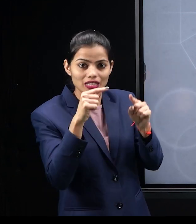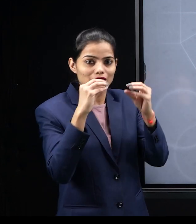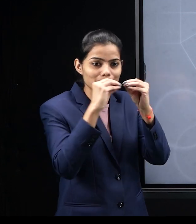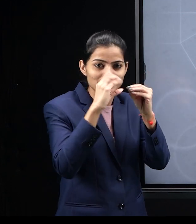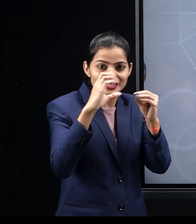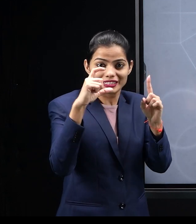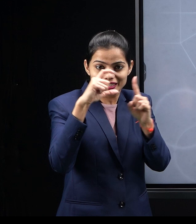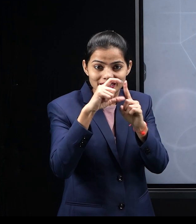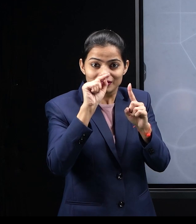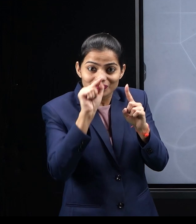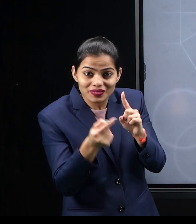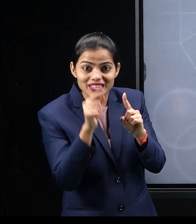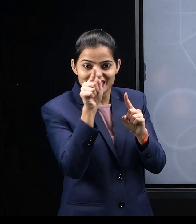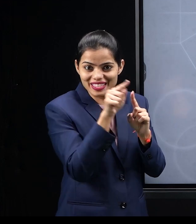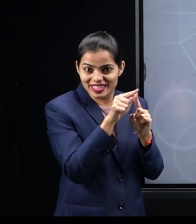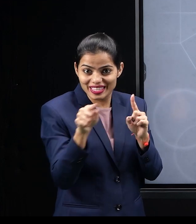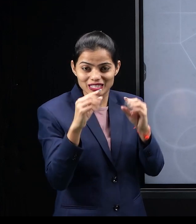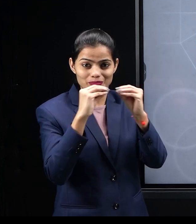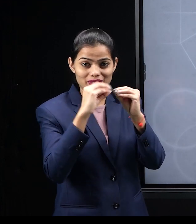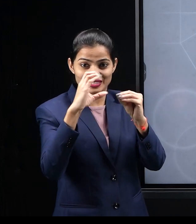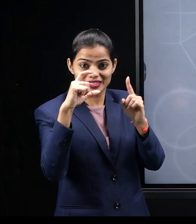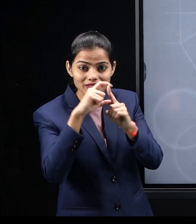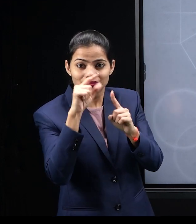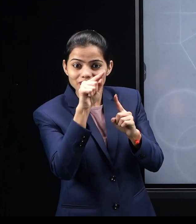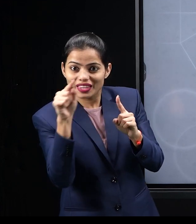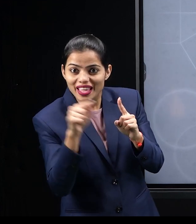angle BCD greater than angle D.